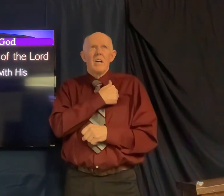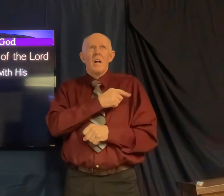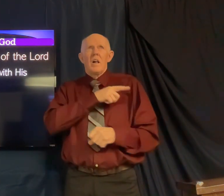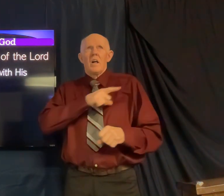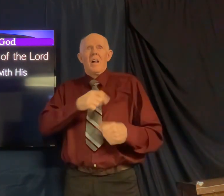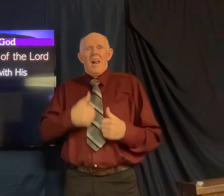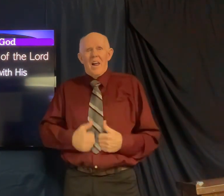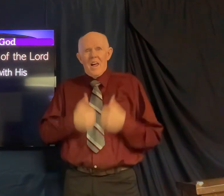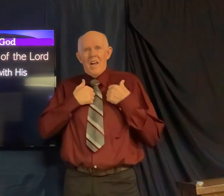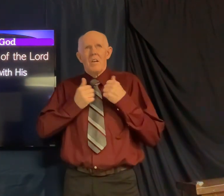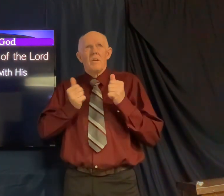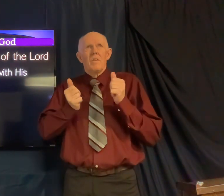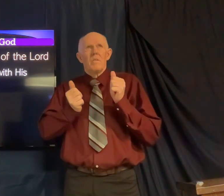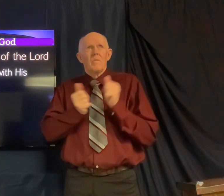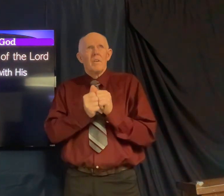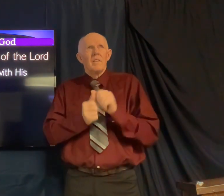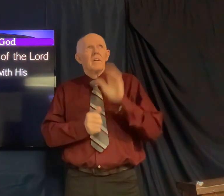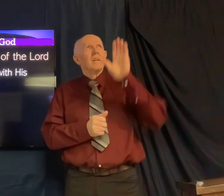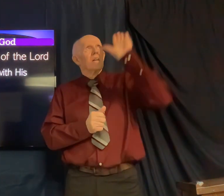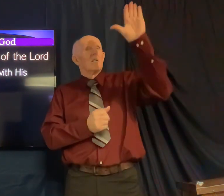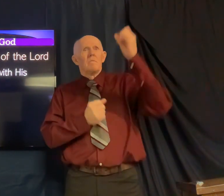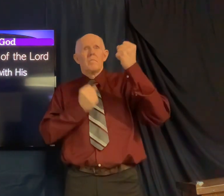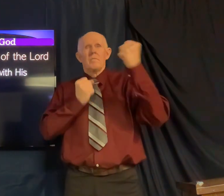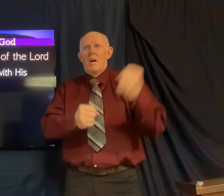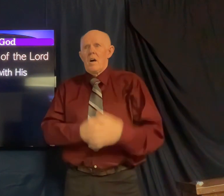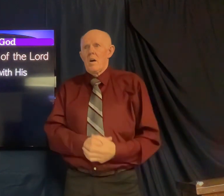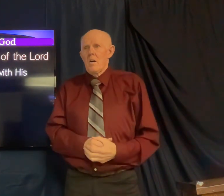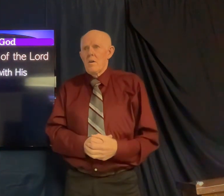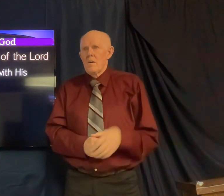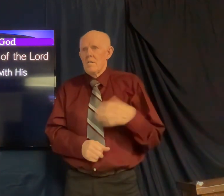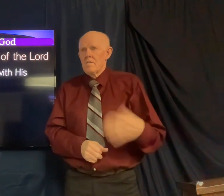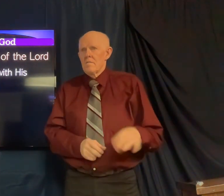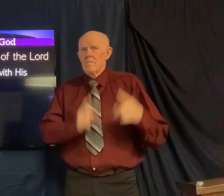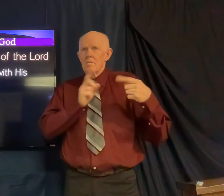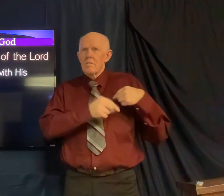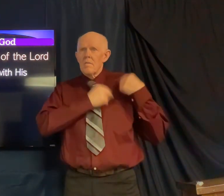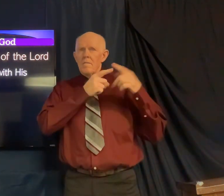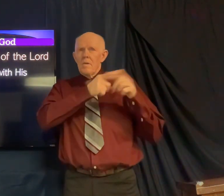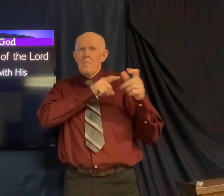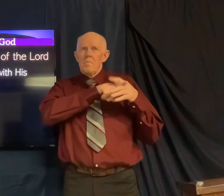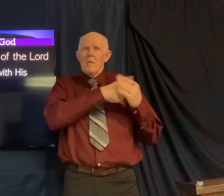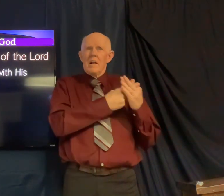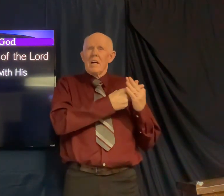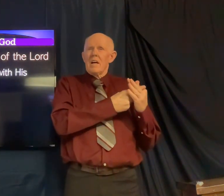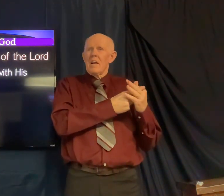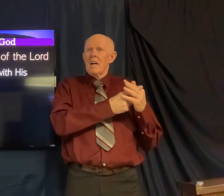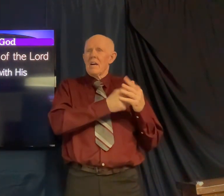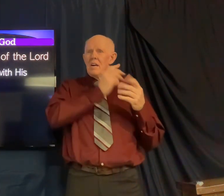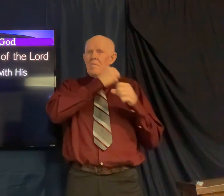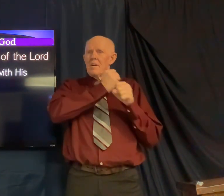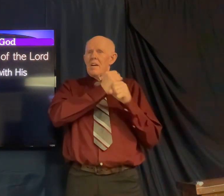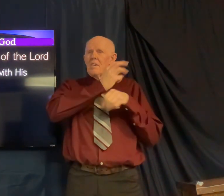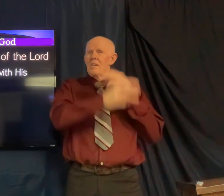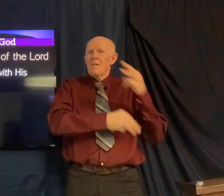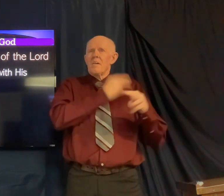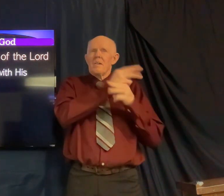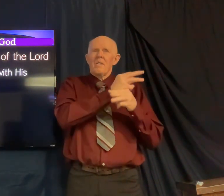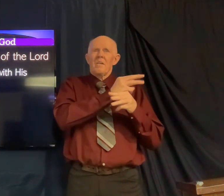created us to live with his power. Wow. From the beginning, he made